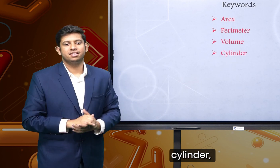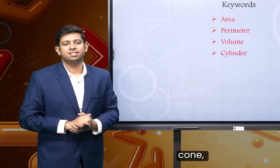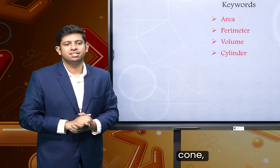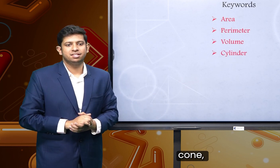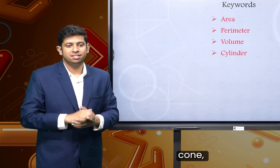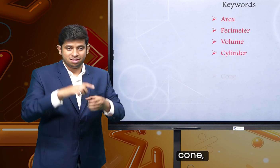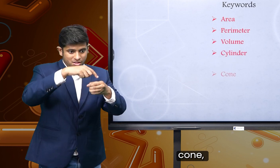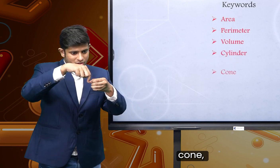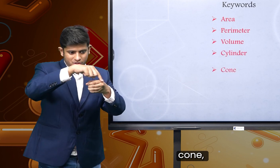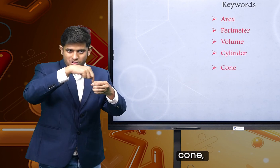cone,